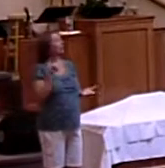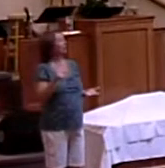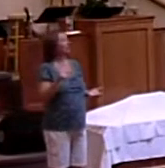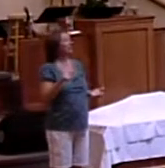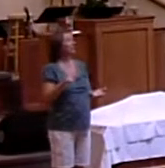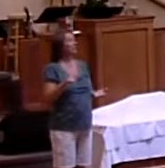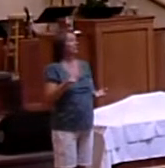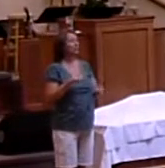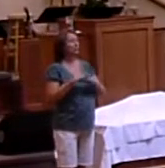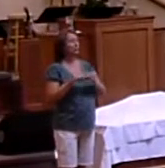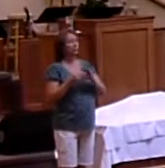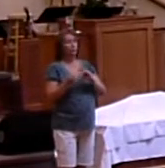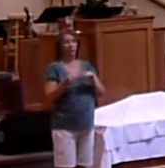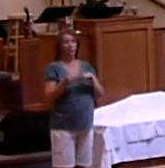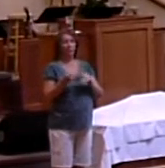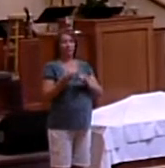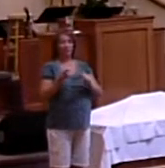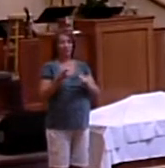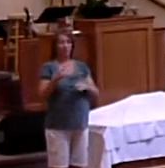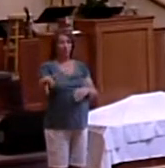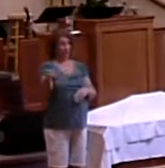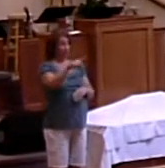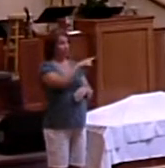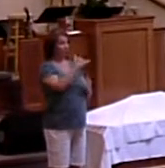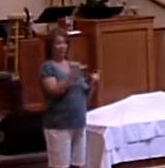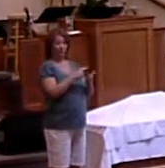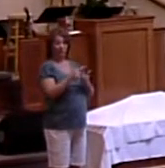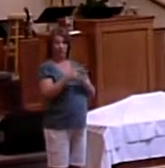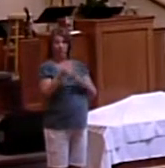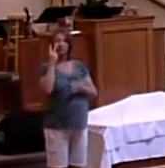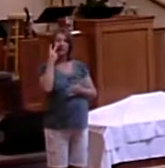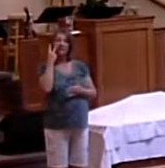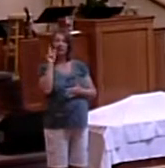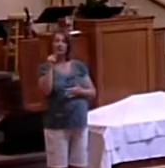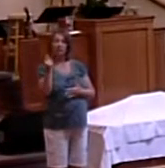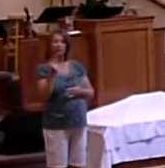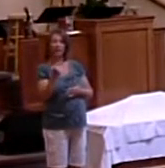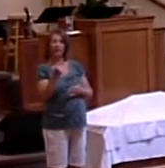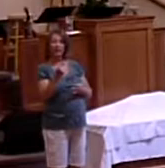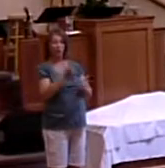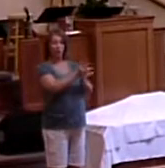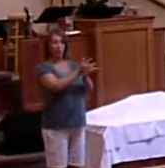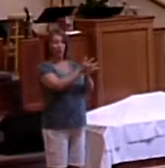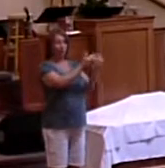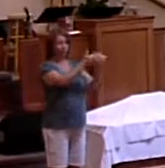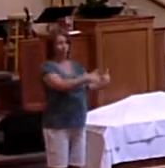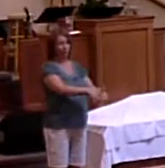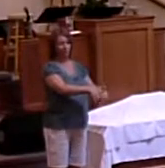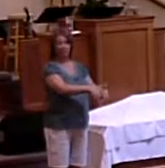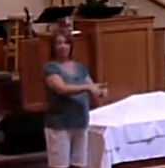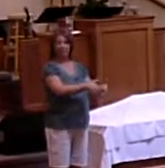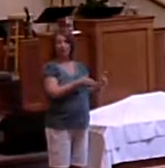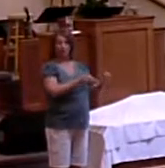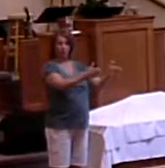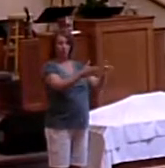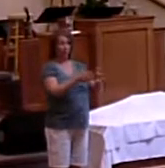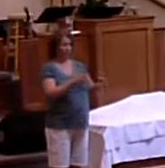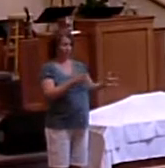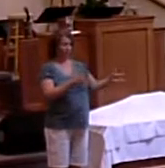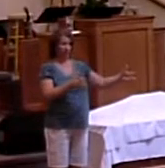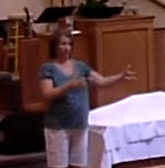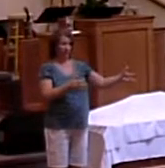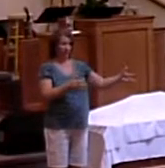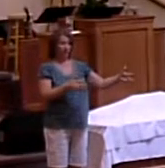I heard a story from one of you this week that saw somebody broken down on the side of the road in a place that was kind of out